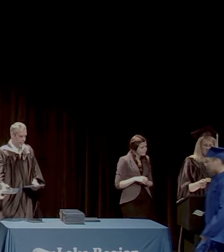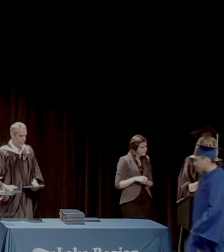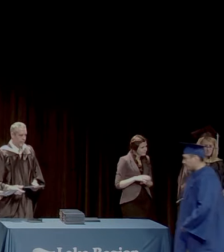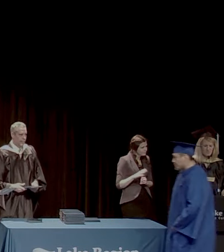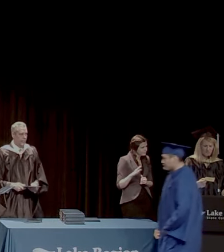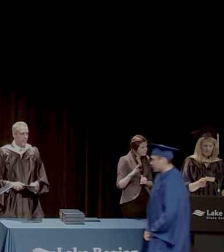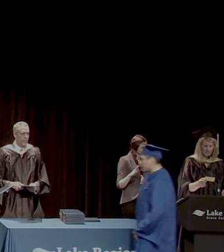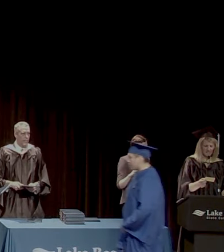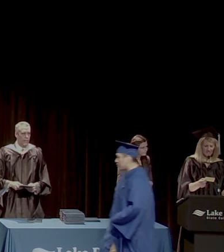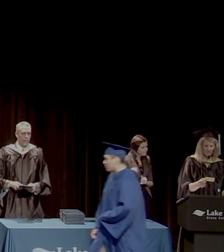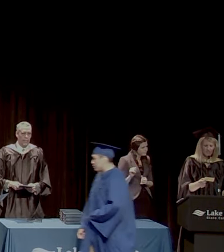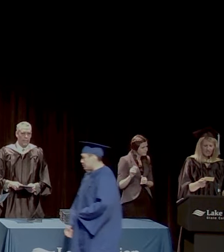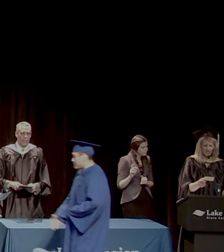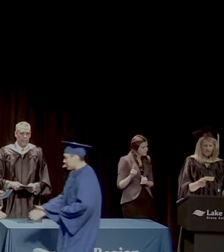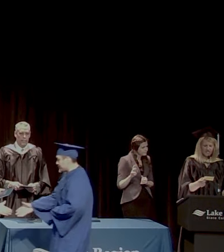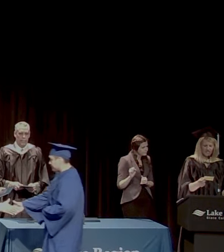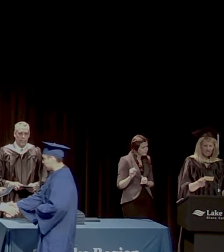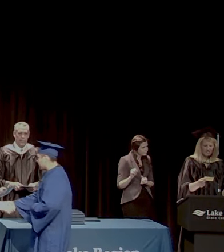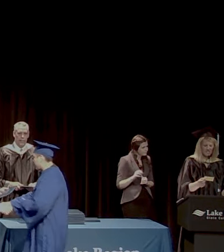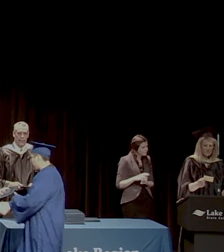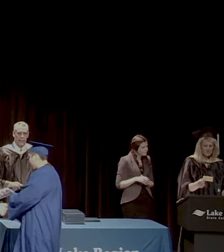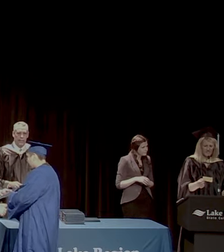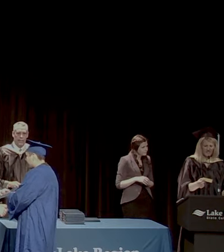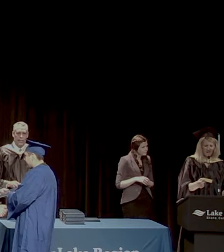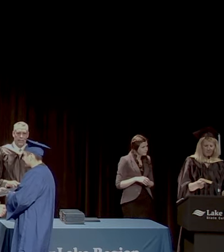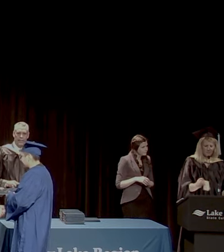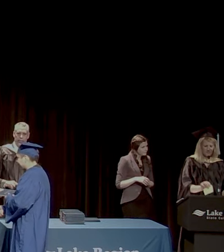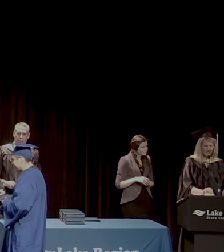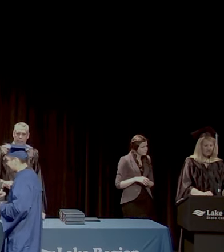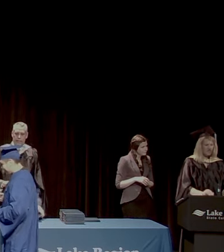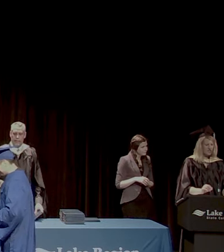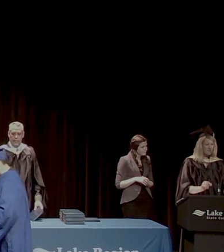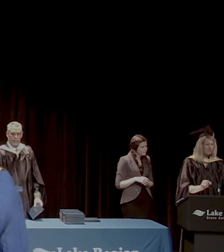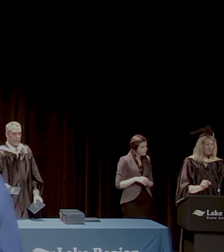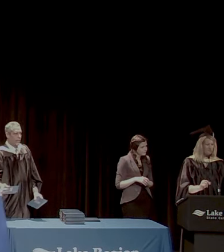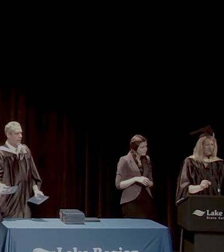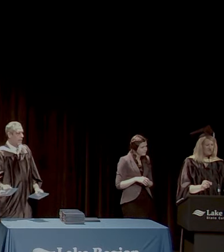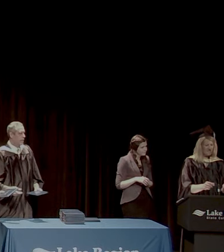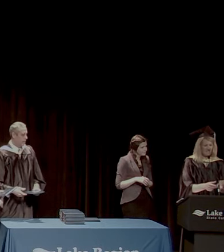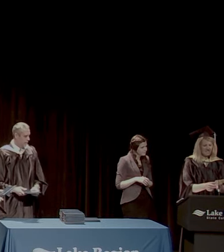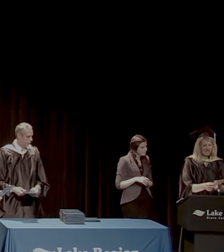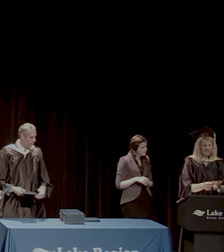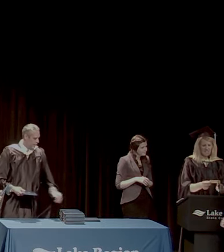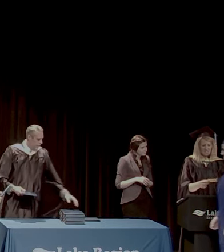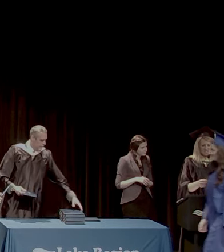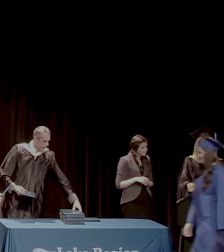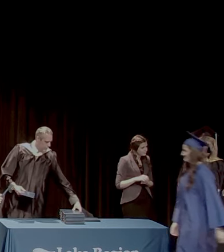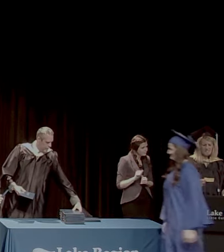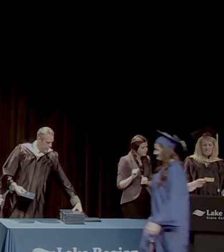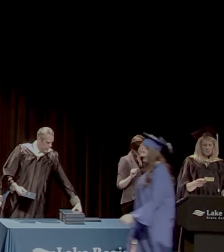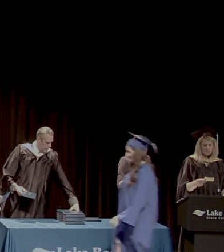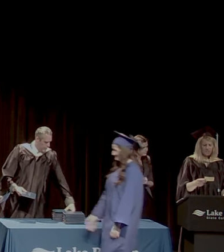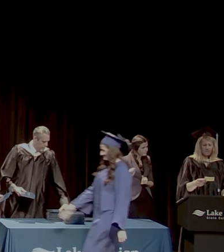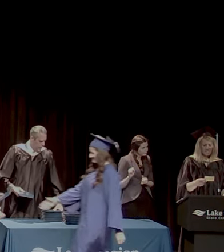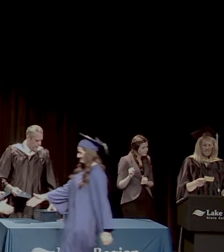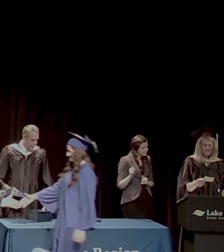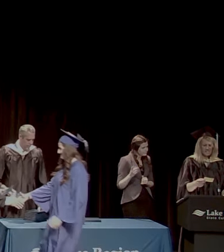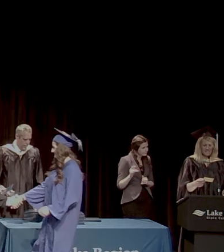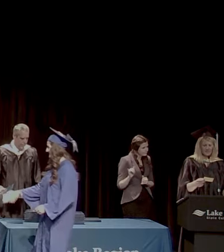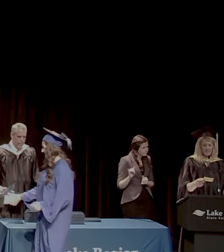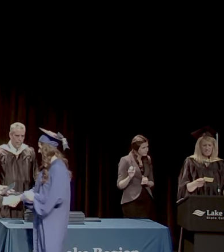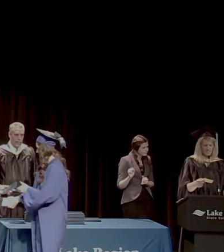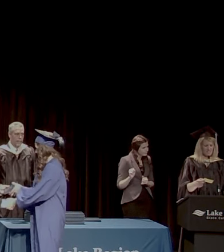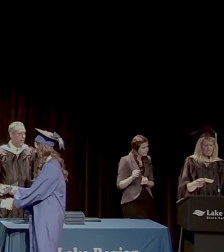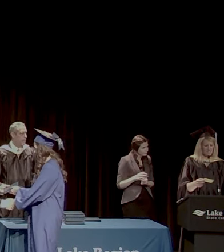Briar Shaw, Associate in Applied Science, Wind Energy Technician, Certificate, Automotive Technology. Ashley Shin, Associate in Applied